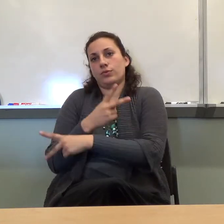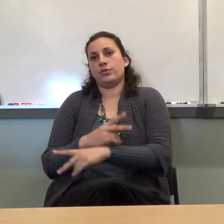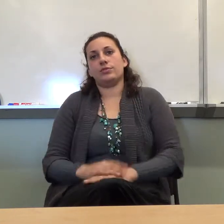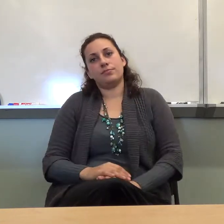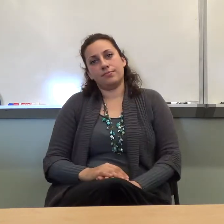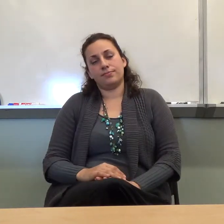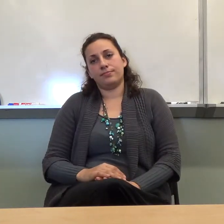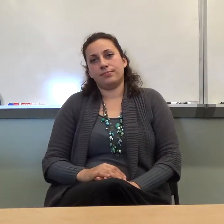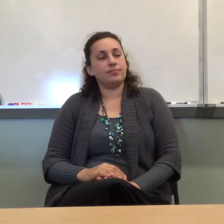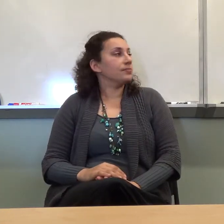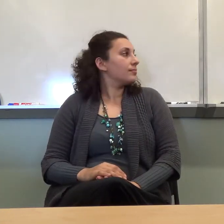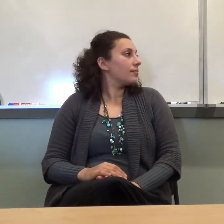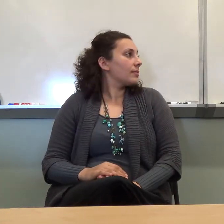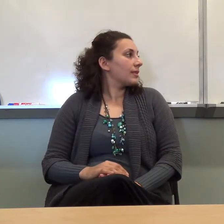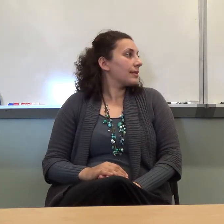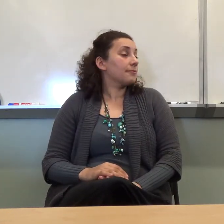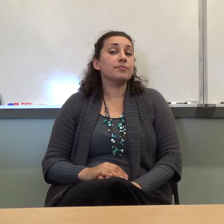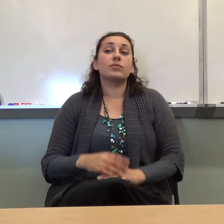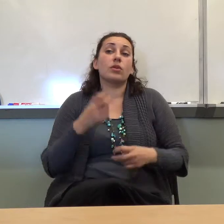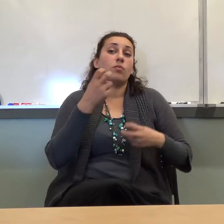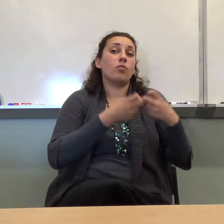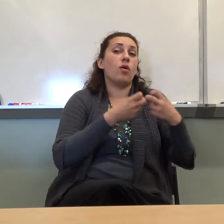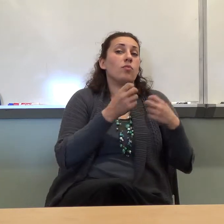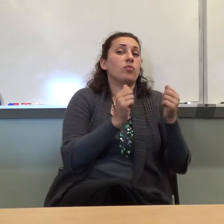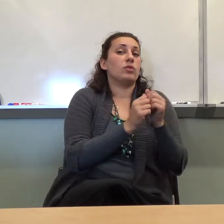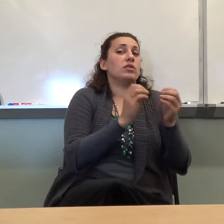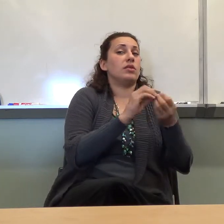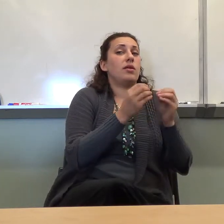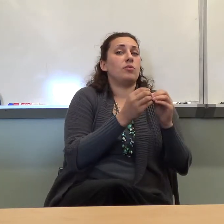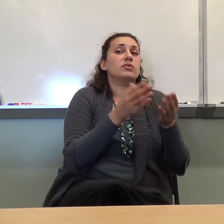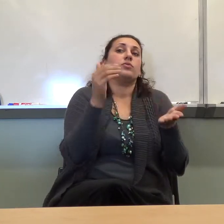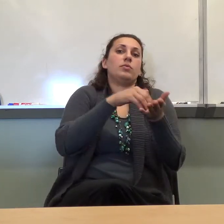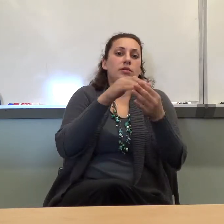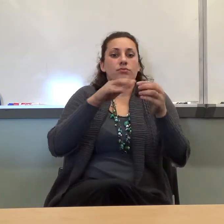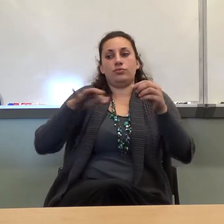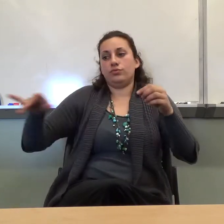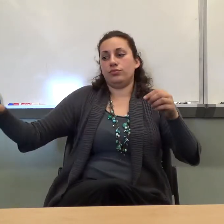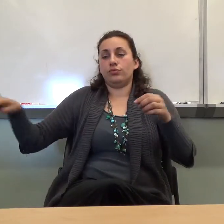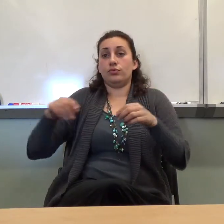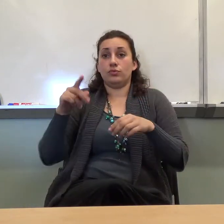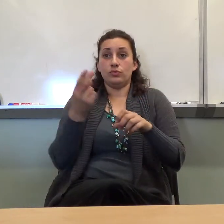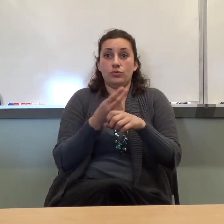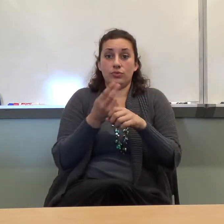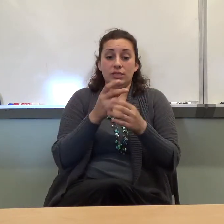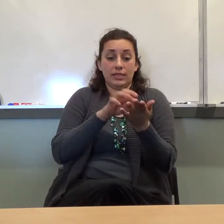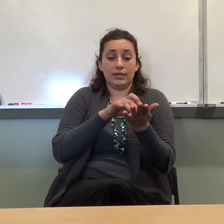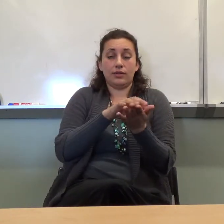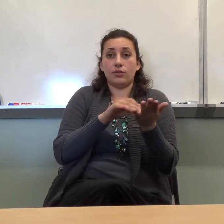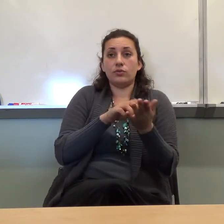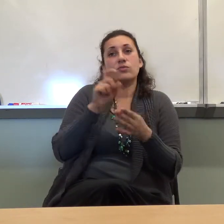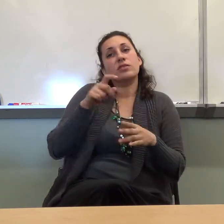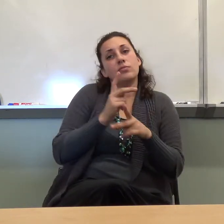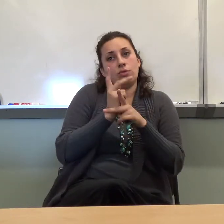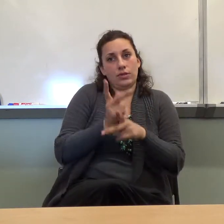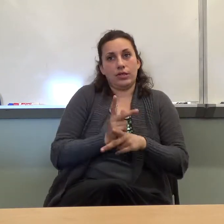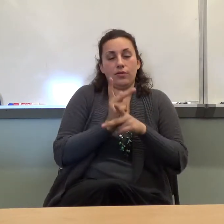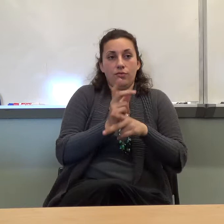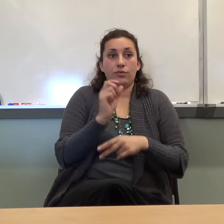So this is the problem with repeaters. When you put them in real calculations, you have to be very careful how you do it. And we'll look at